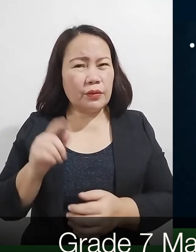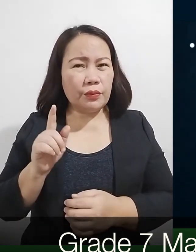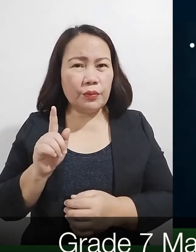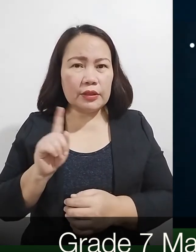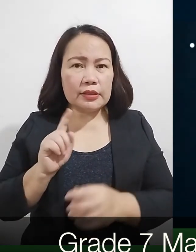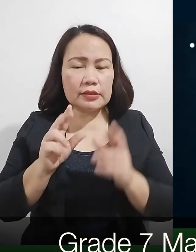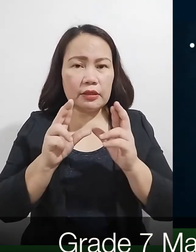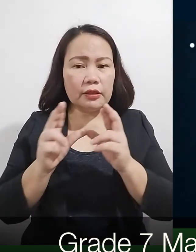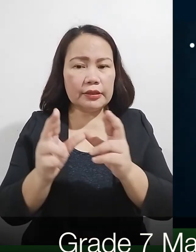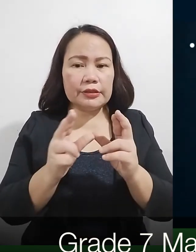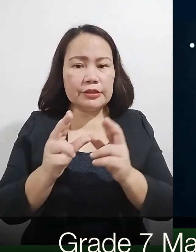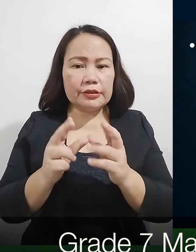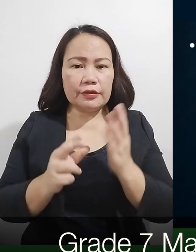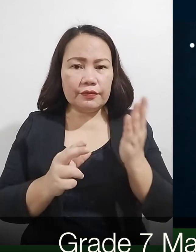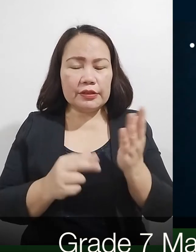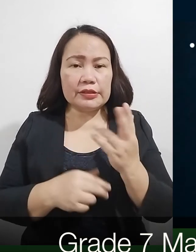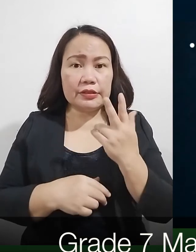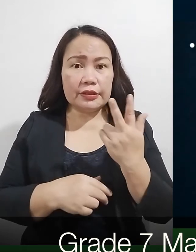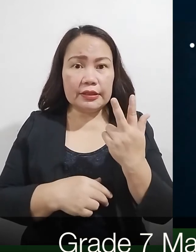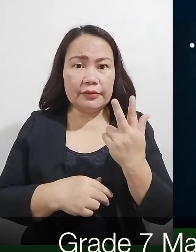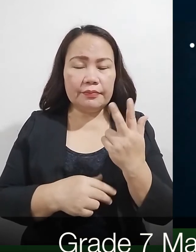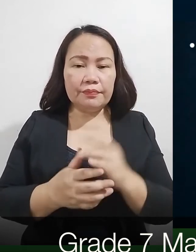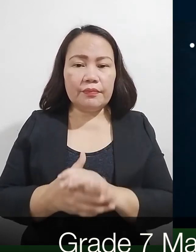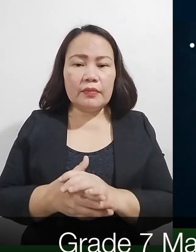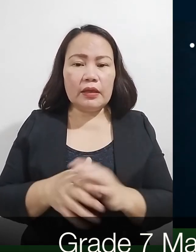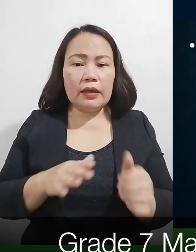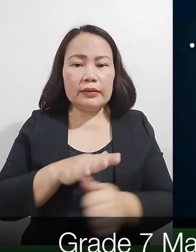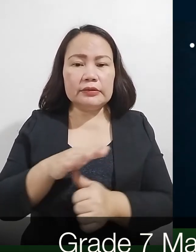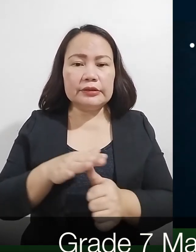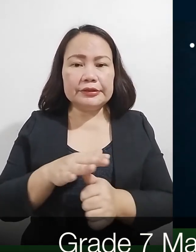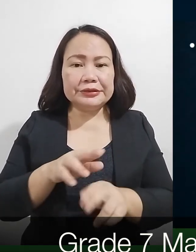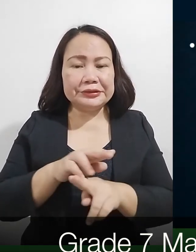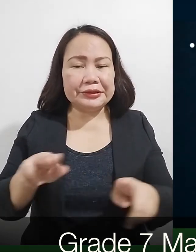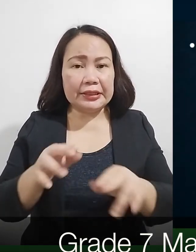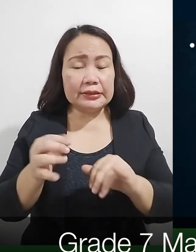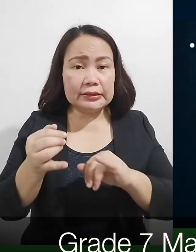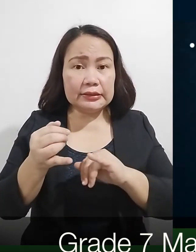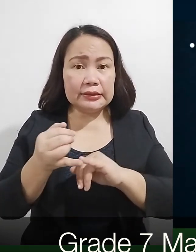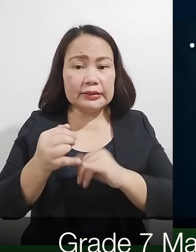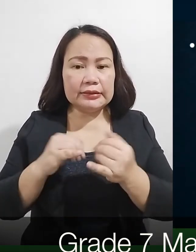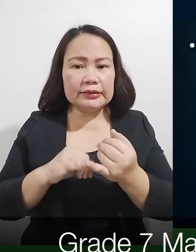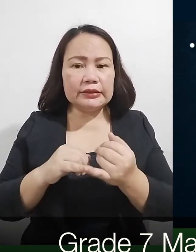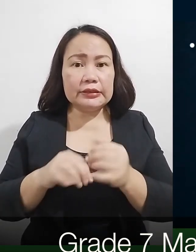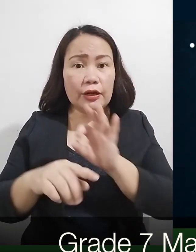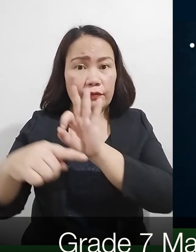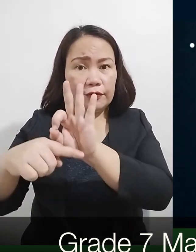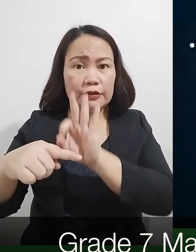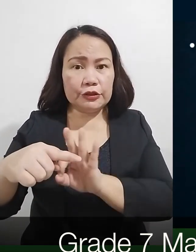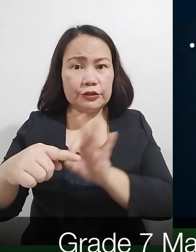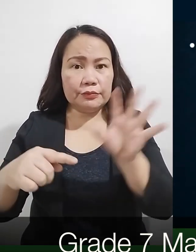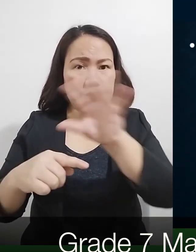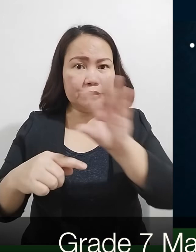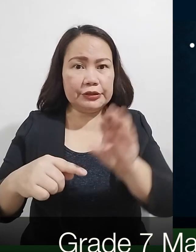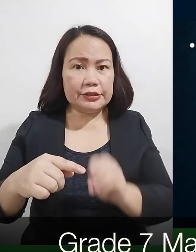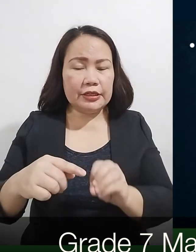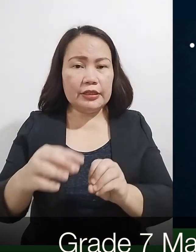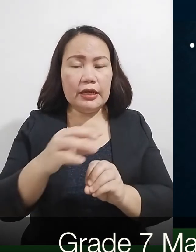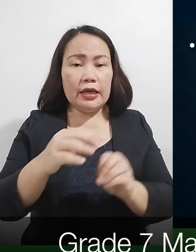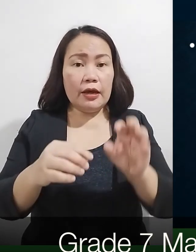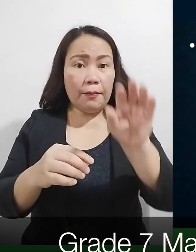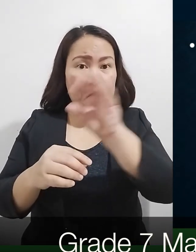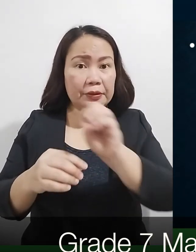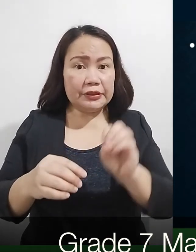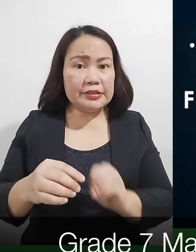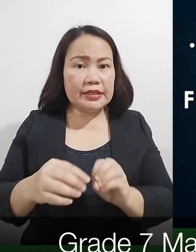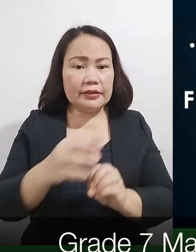Alright. So, what is the relationship of these 3? So, under non-integers, we have fraction, percent, and